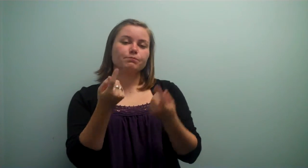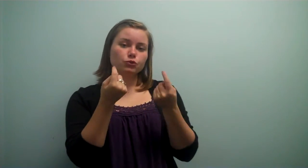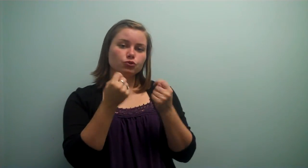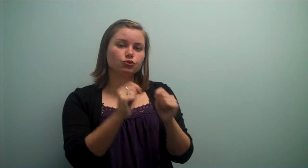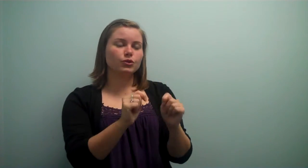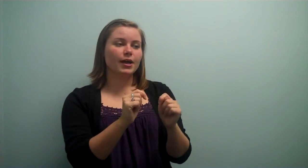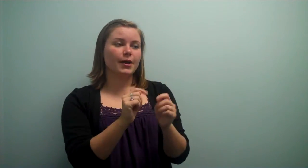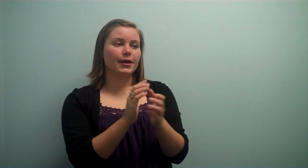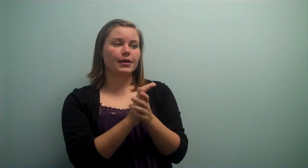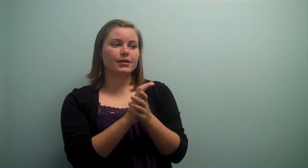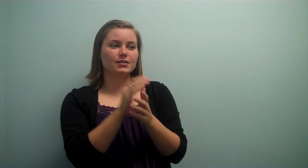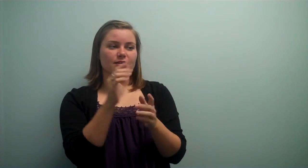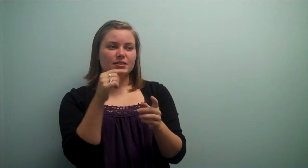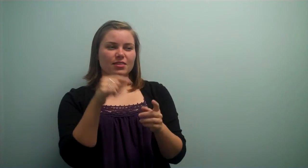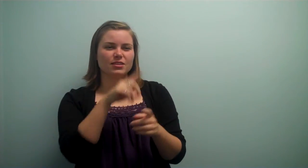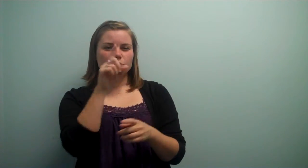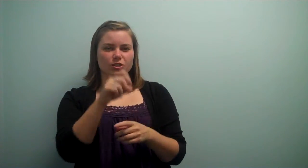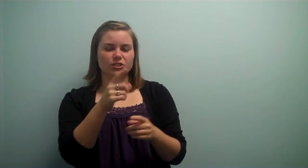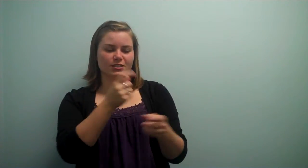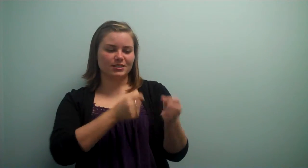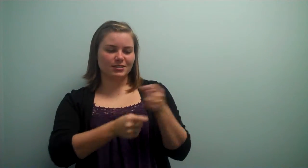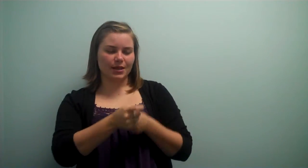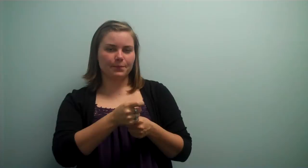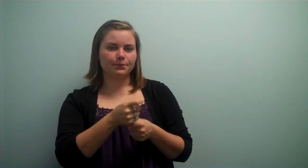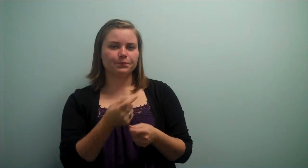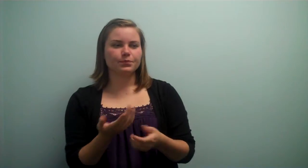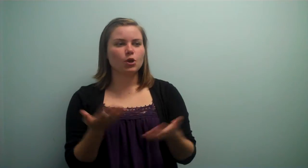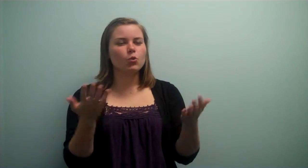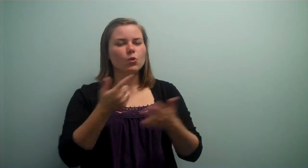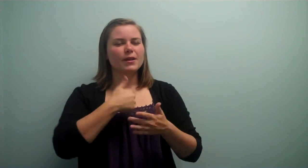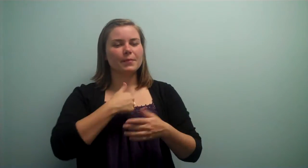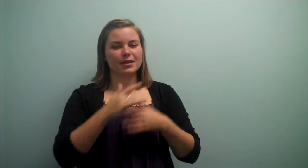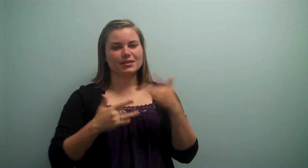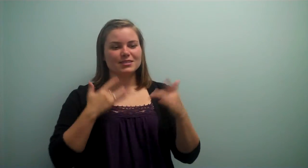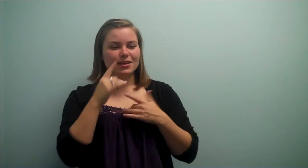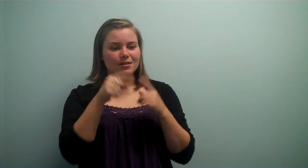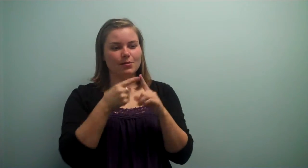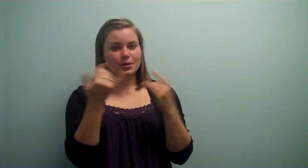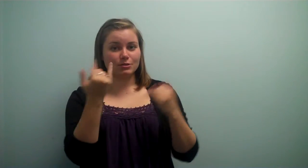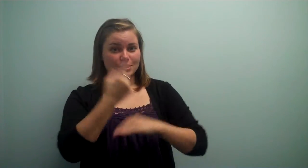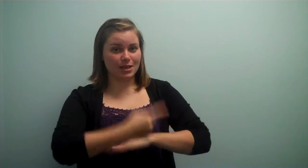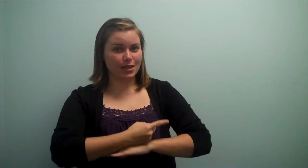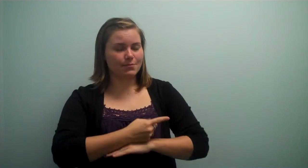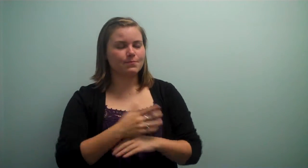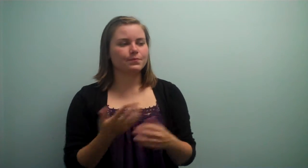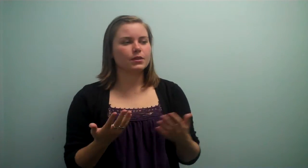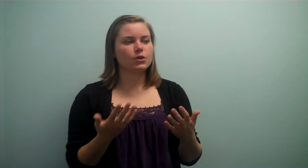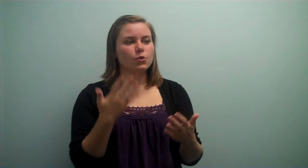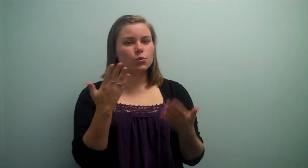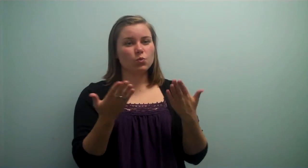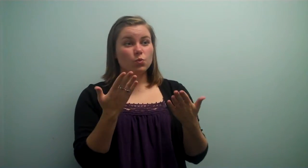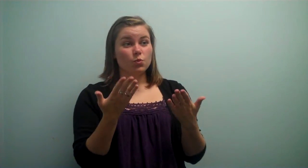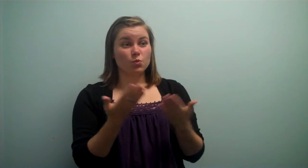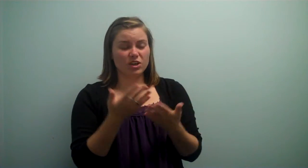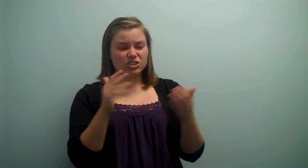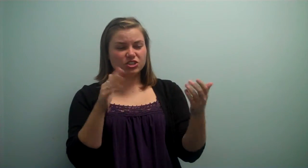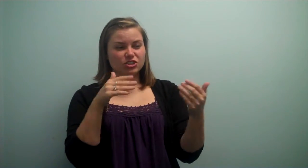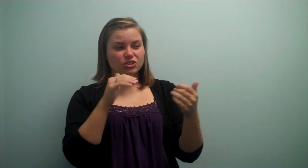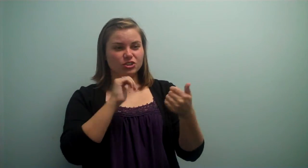questions instead. What am I excited about today? What challenges can I look forward to learning